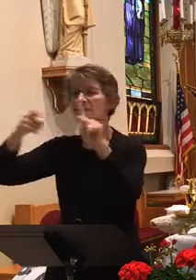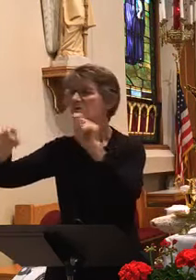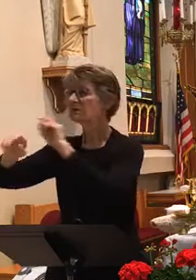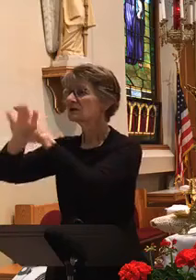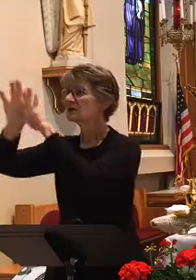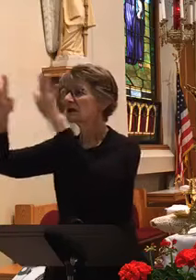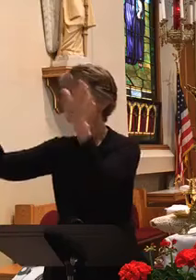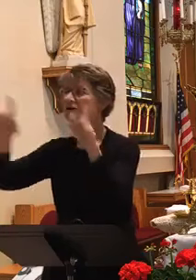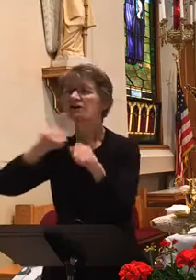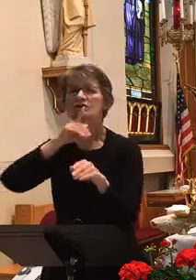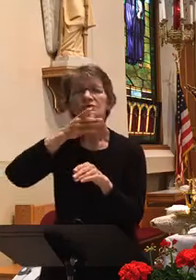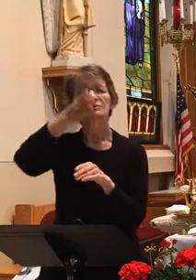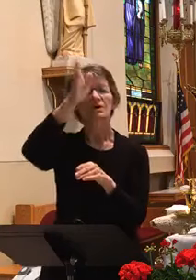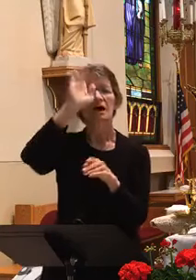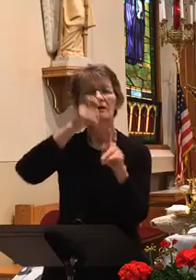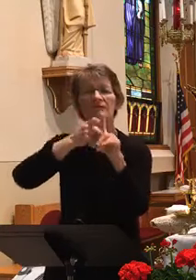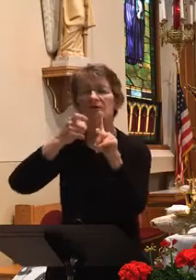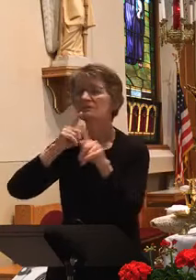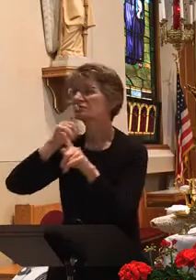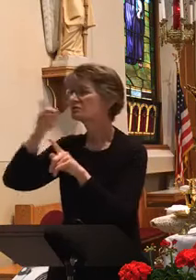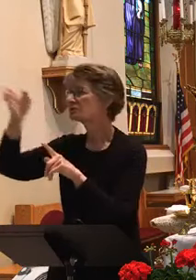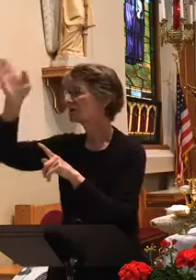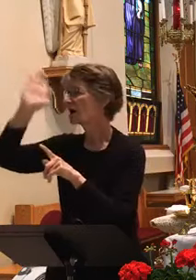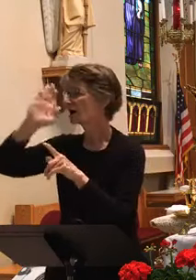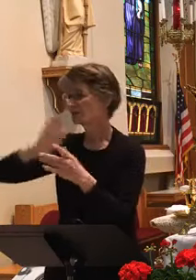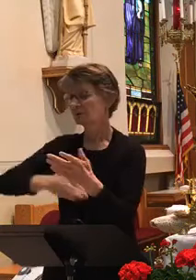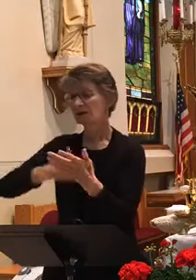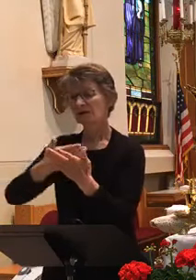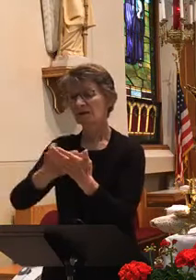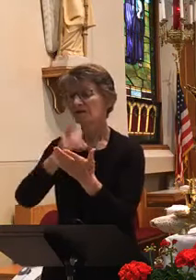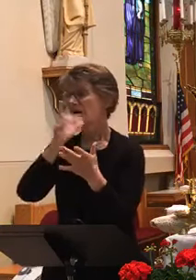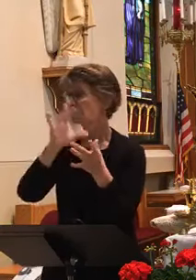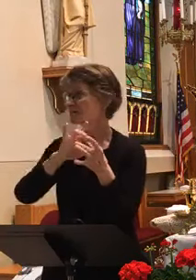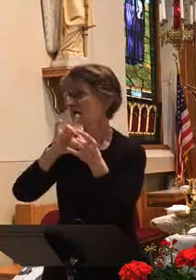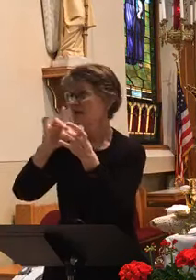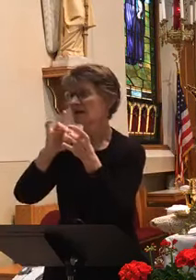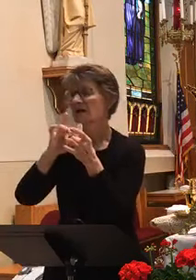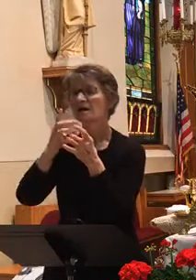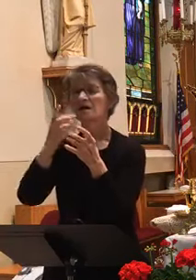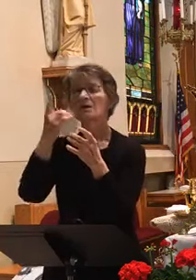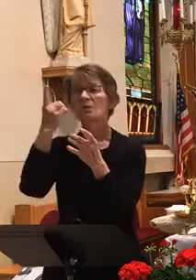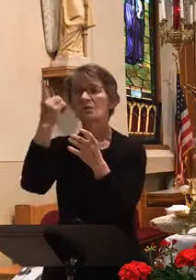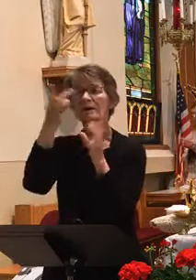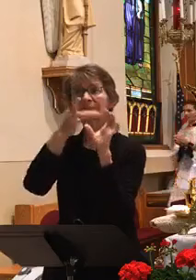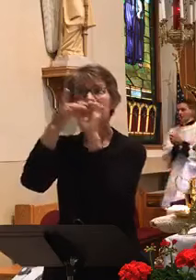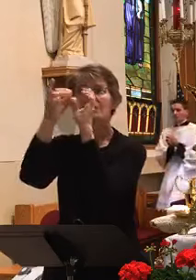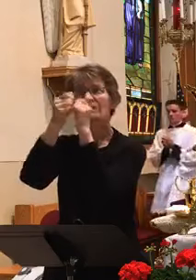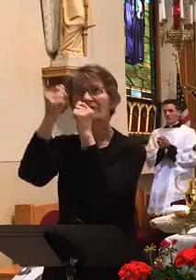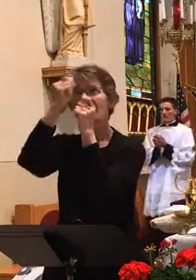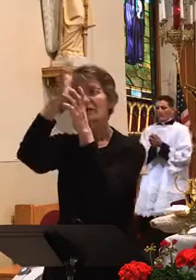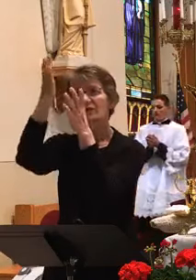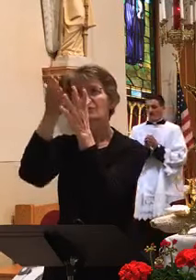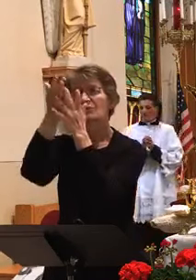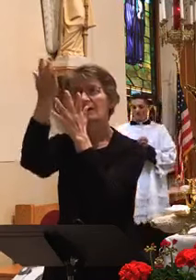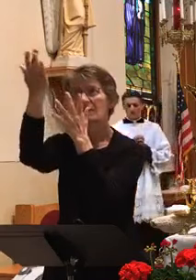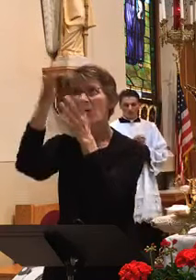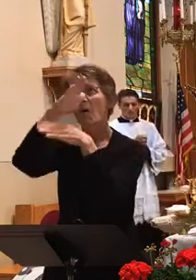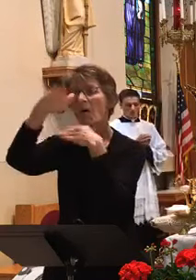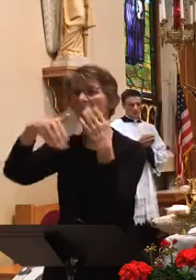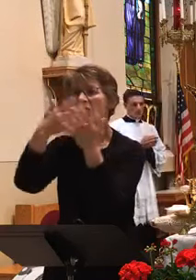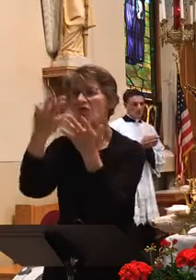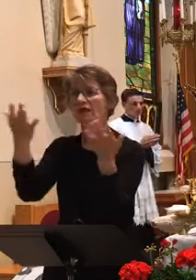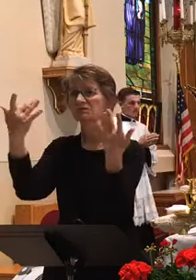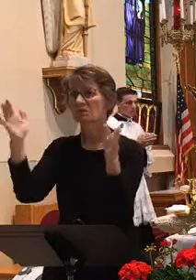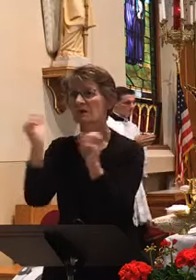true God from true God, begotten, not made, consubstantial with the Father. Through him all things were